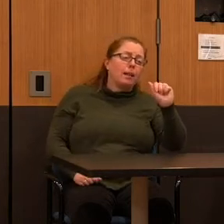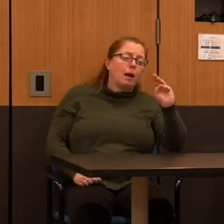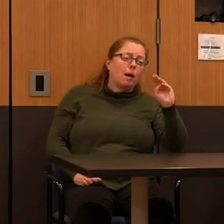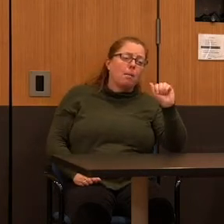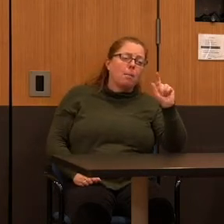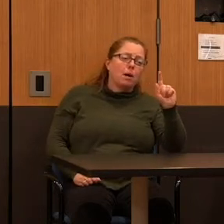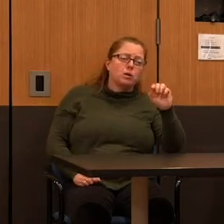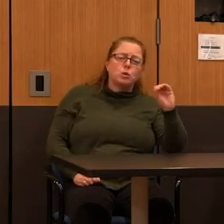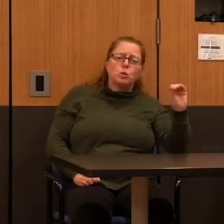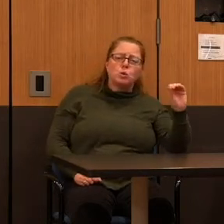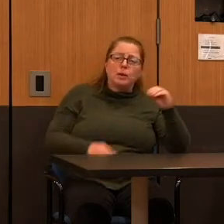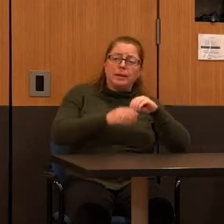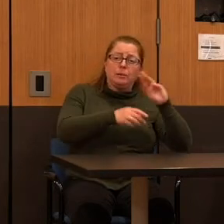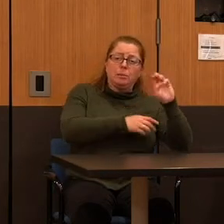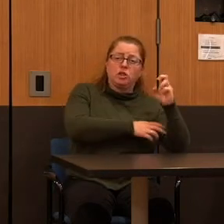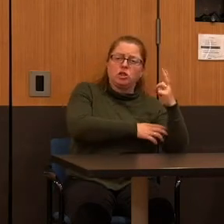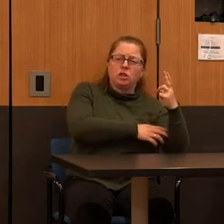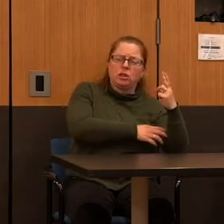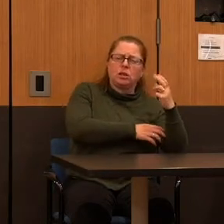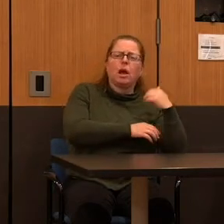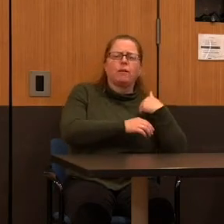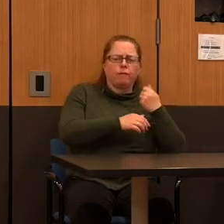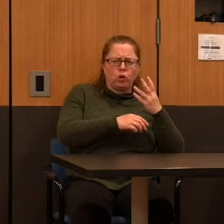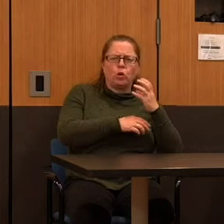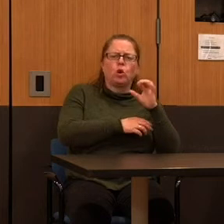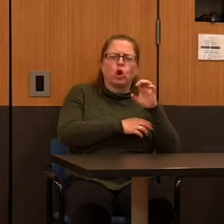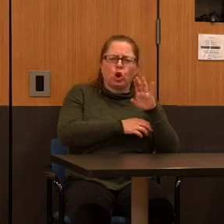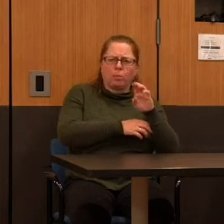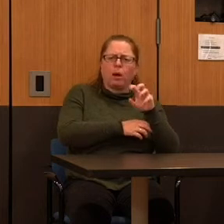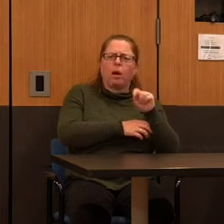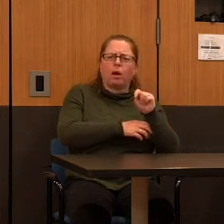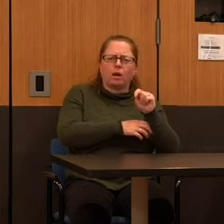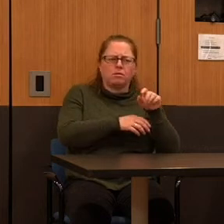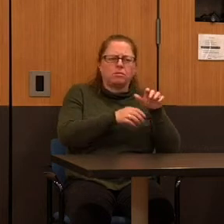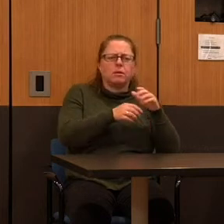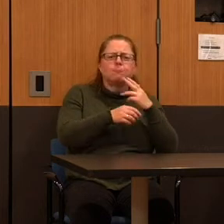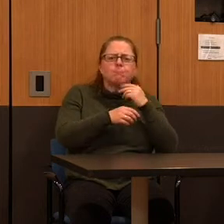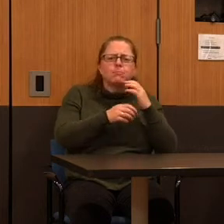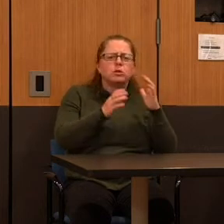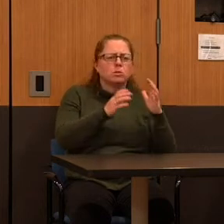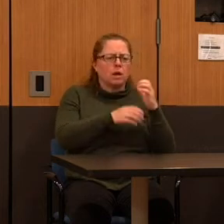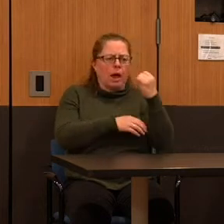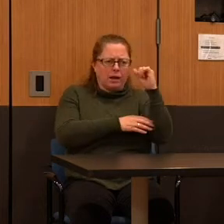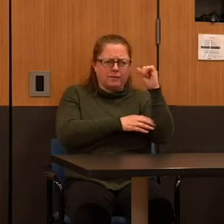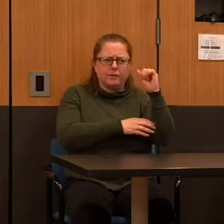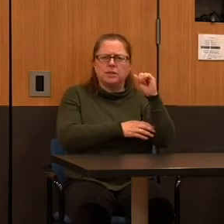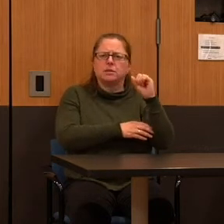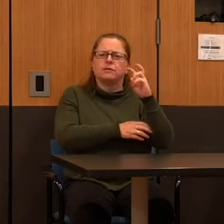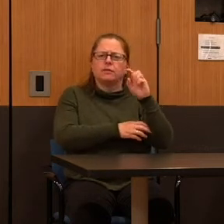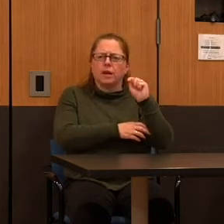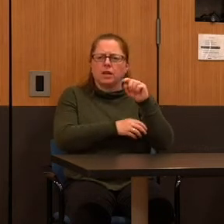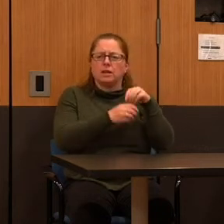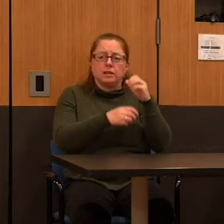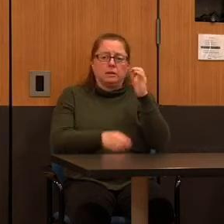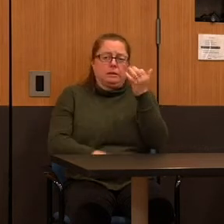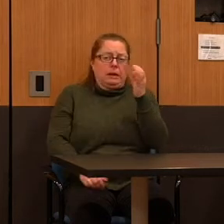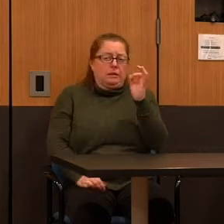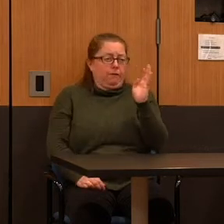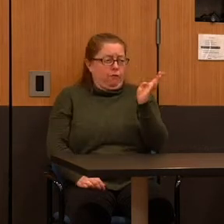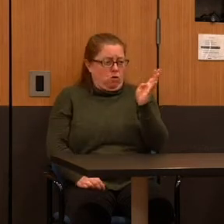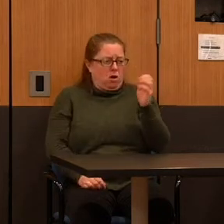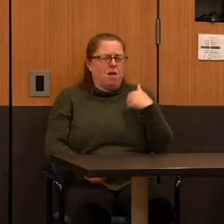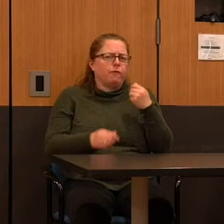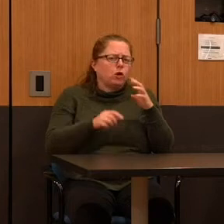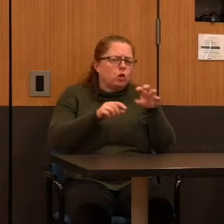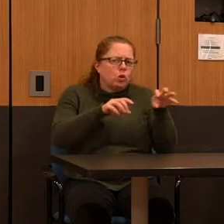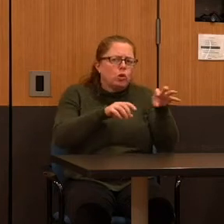a few curb cuts sort of built after an activist veteran in the 1940s. You know, University of Illinois